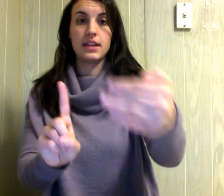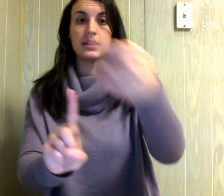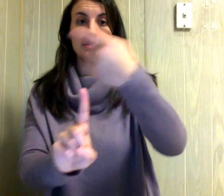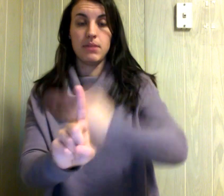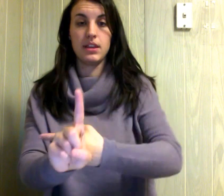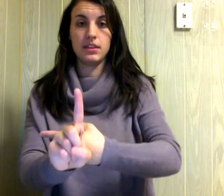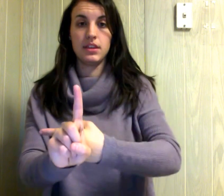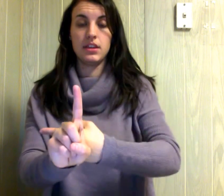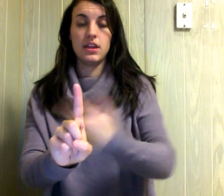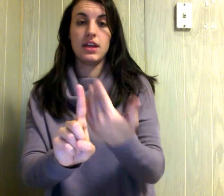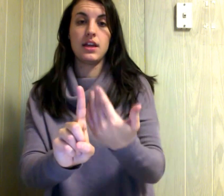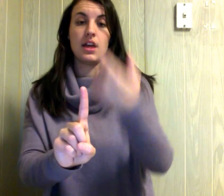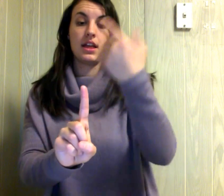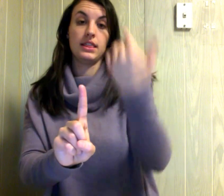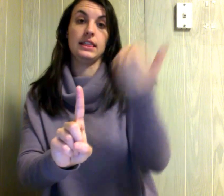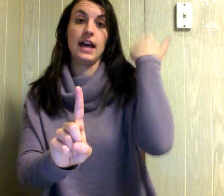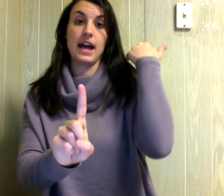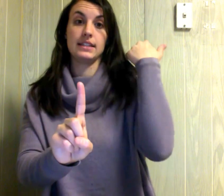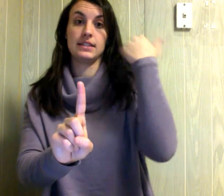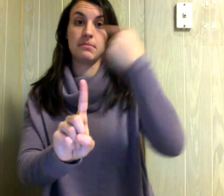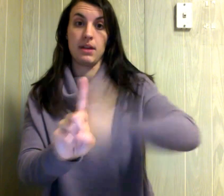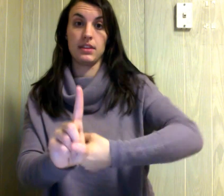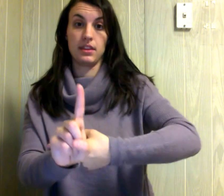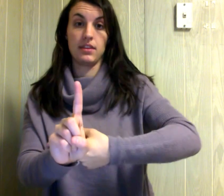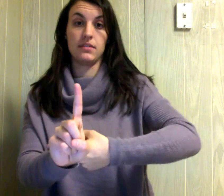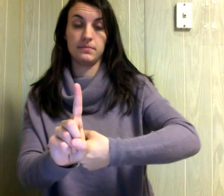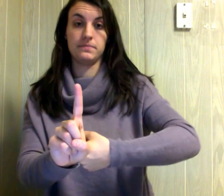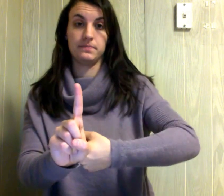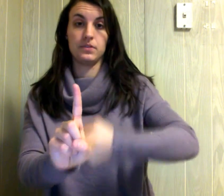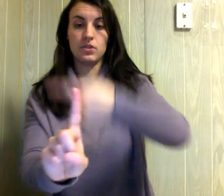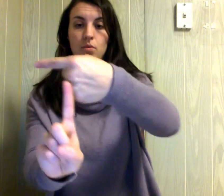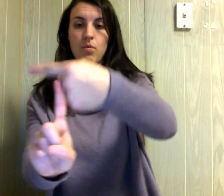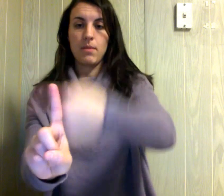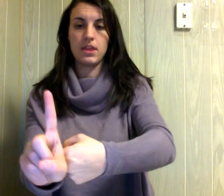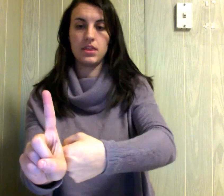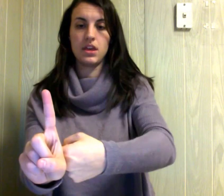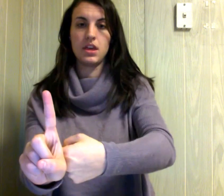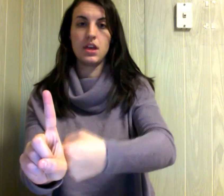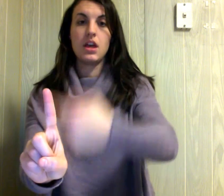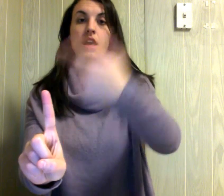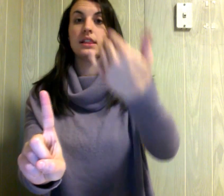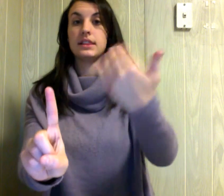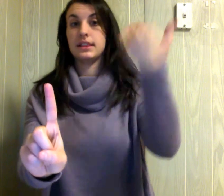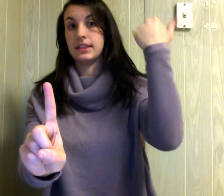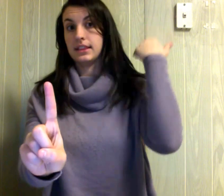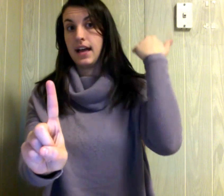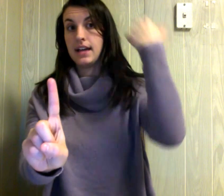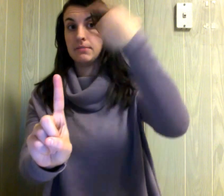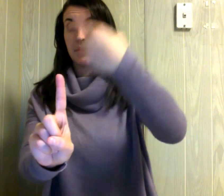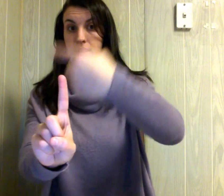Next month, last month. So 1 month, last month,